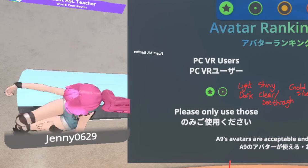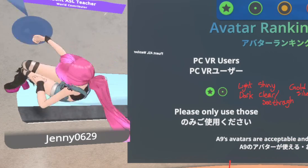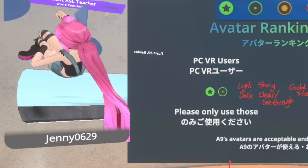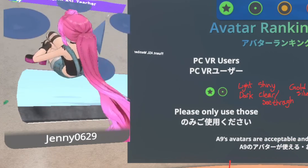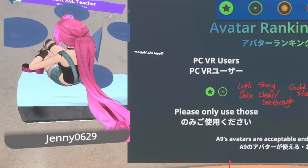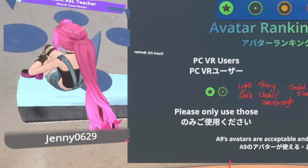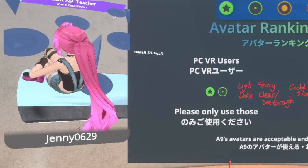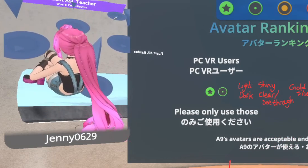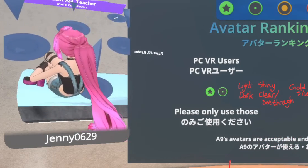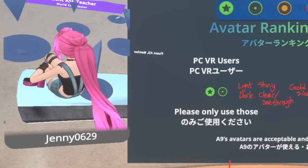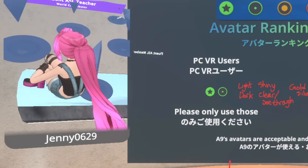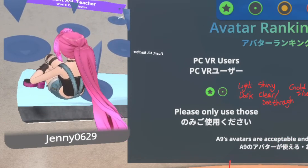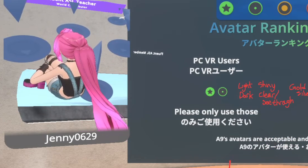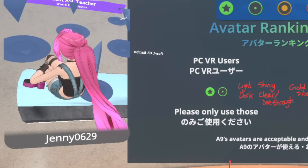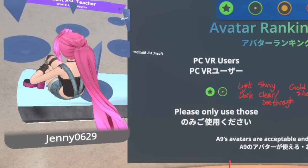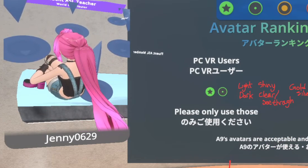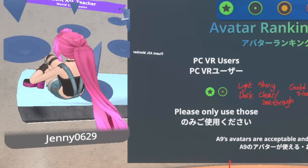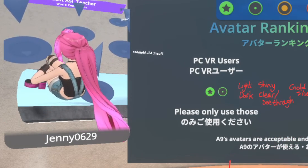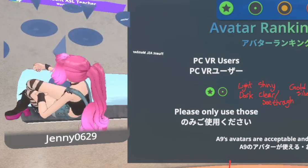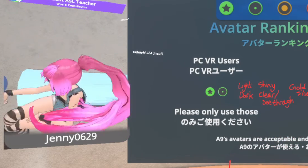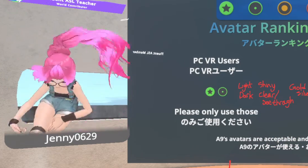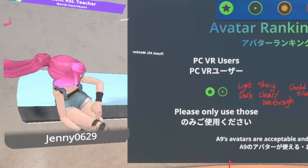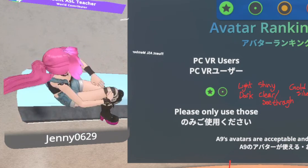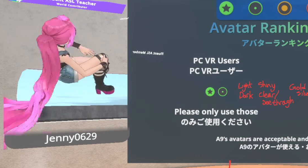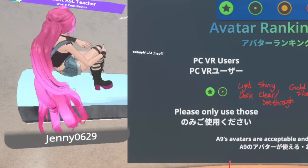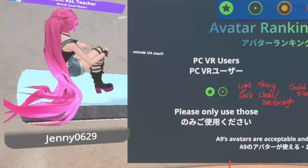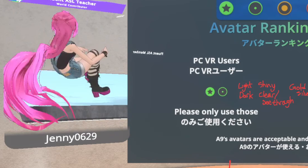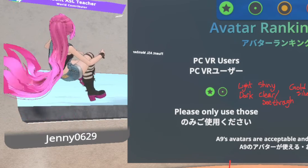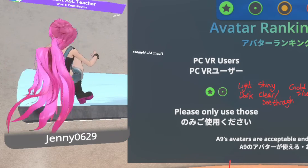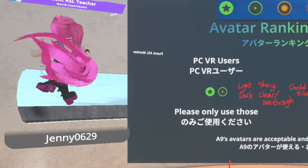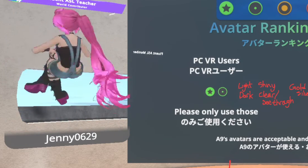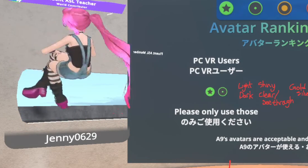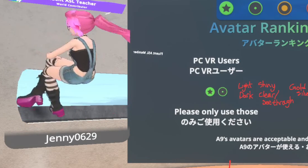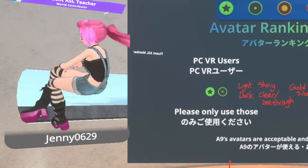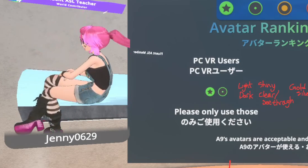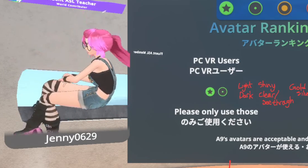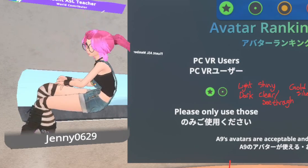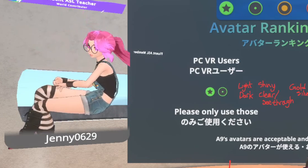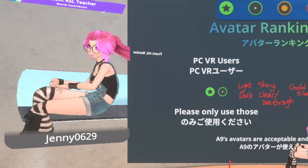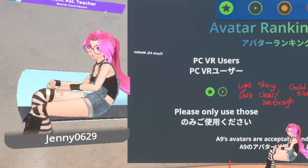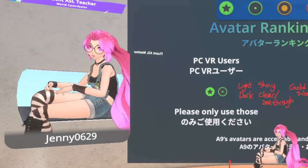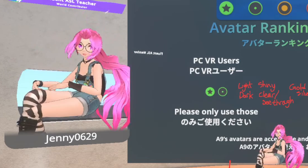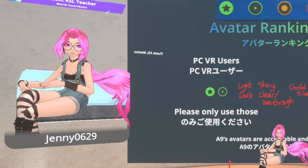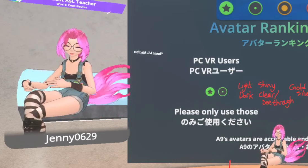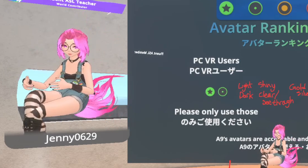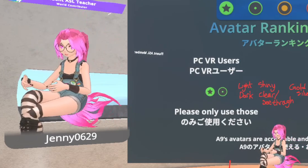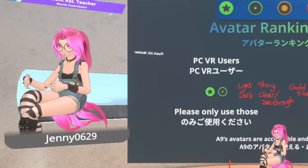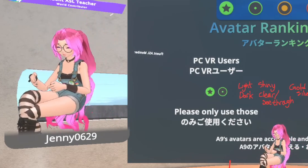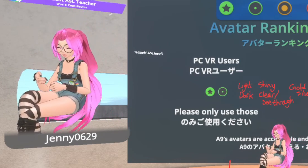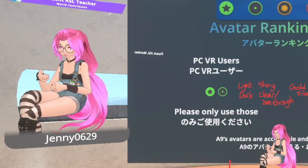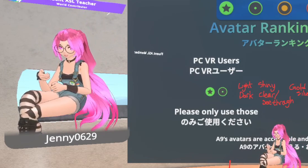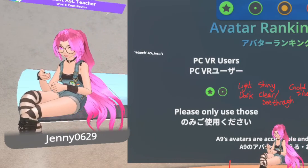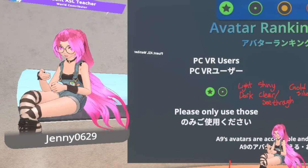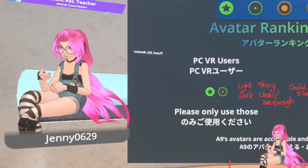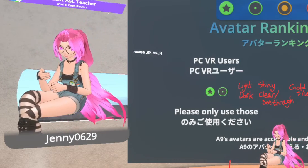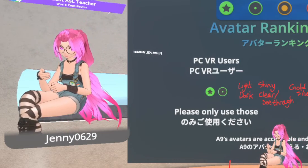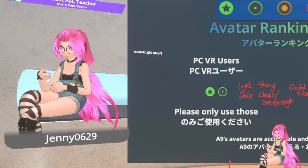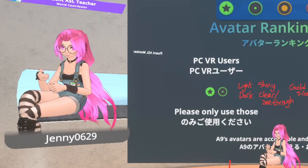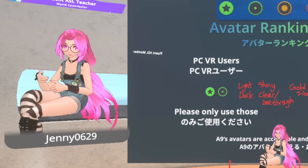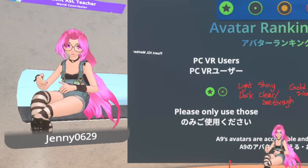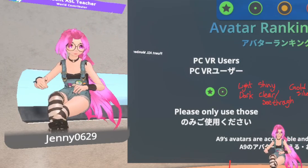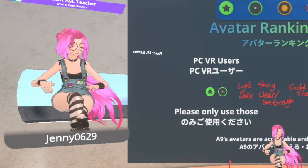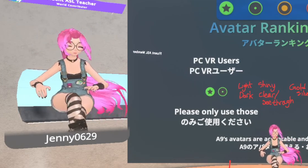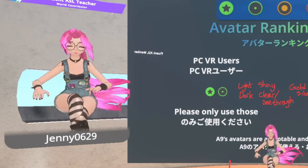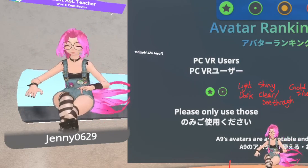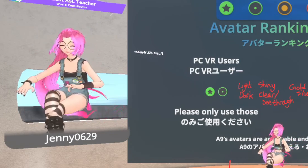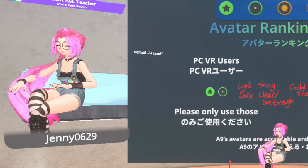yes. Oh, You are okay. I bright see. red. There you go. Well, I'll take a photo of you and I'll show it to you later, but continue. Wait, could you repeat that? How would you